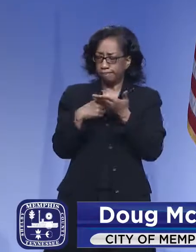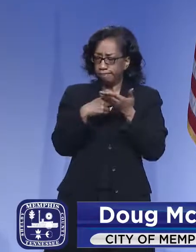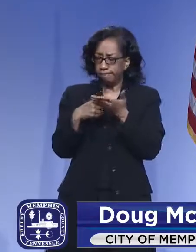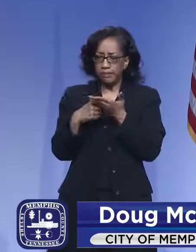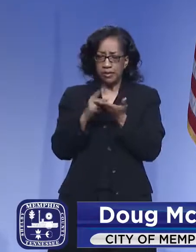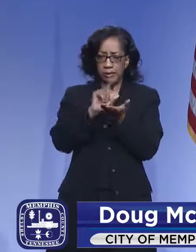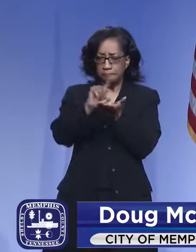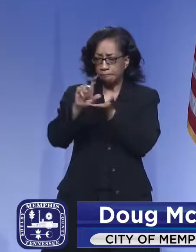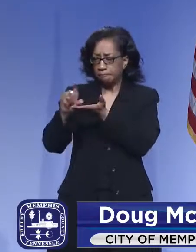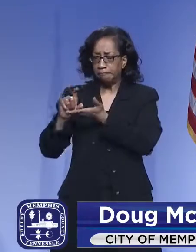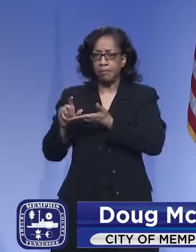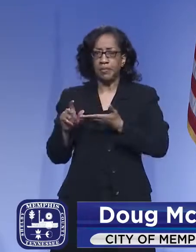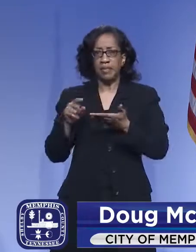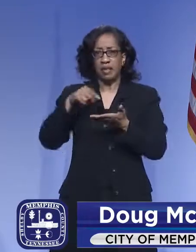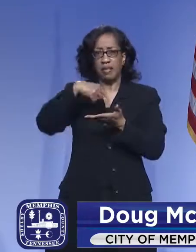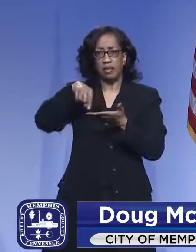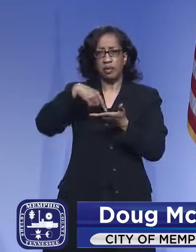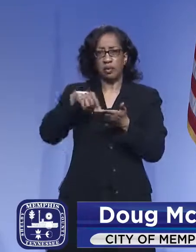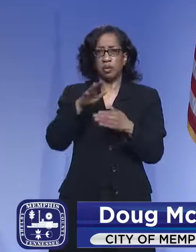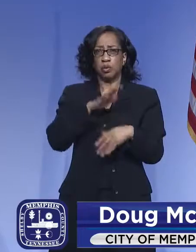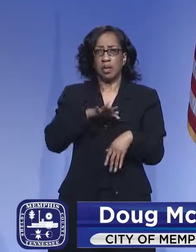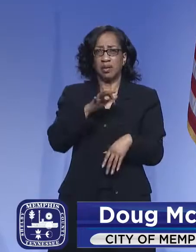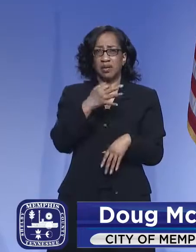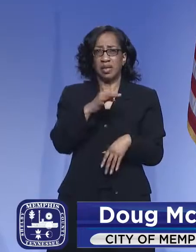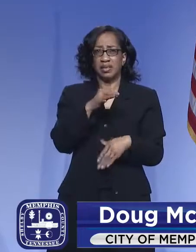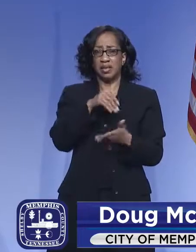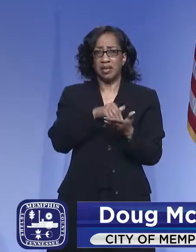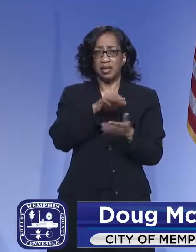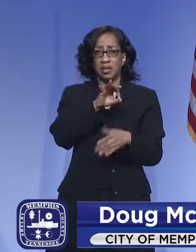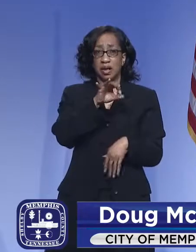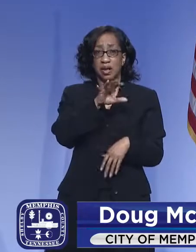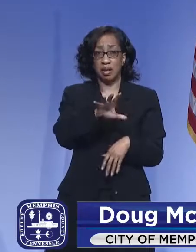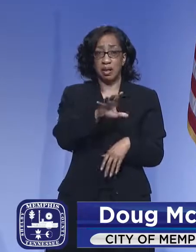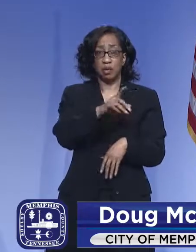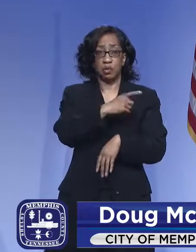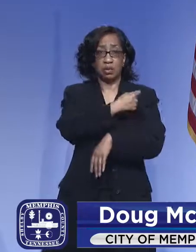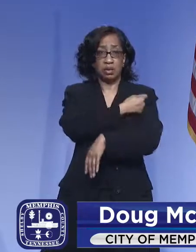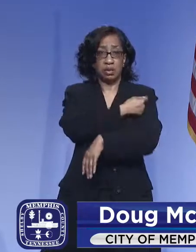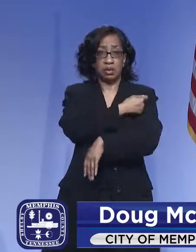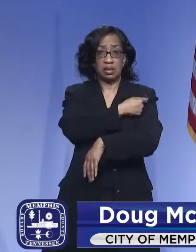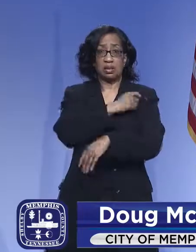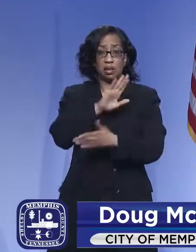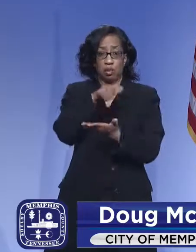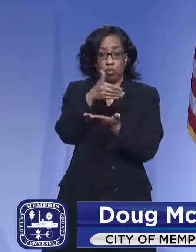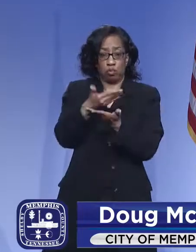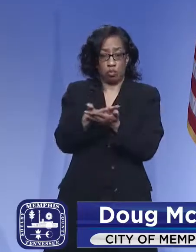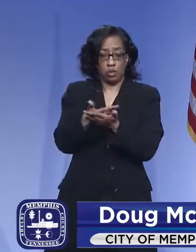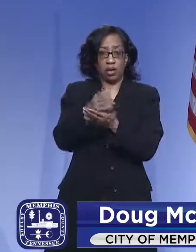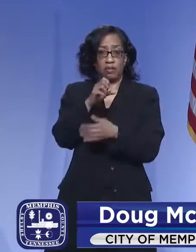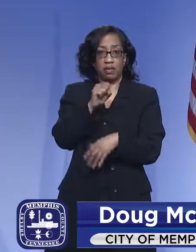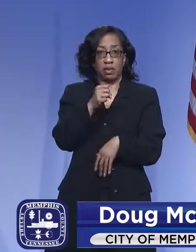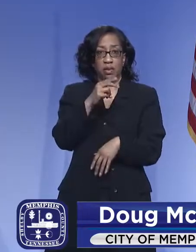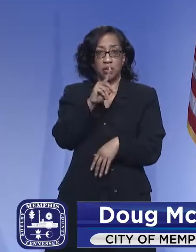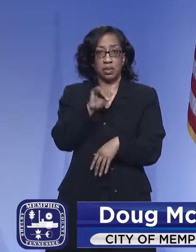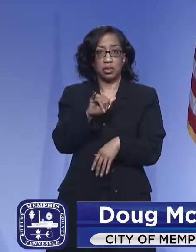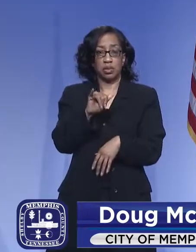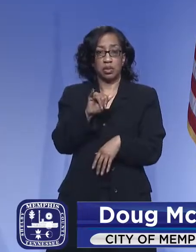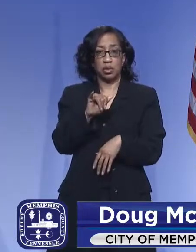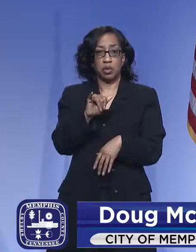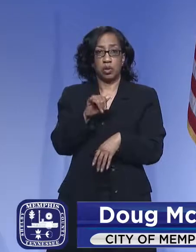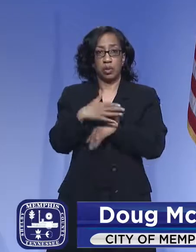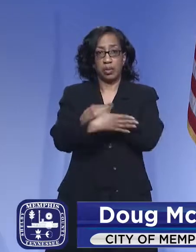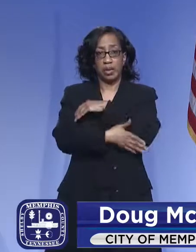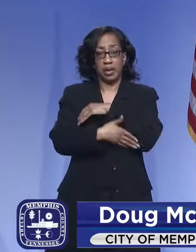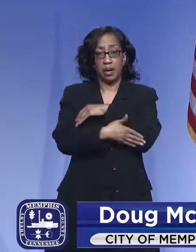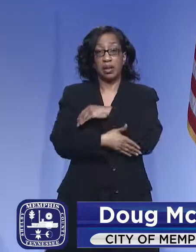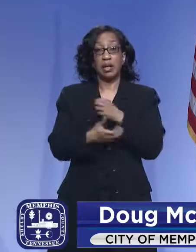past week, we allocated about 19,900 doses that came into Shelby County, first doses. Many of our